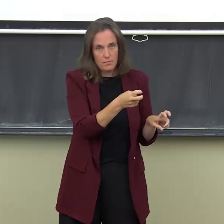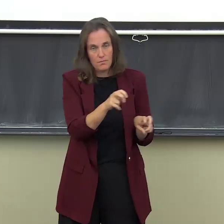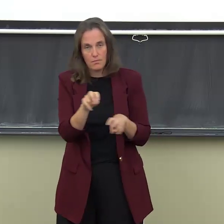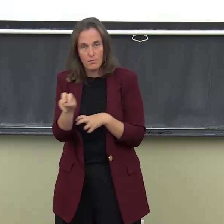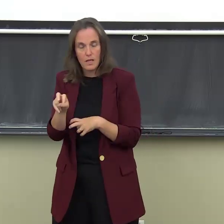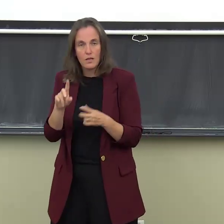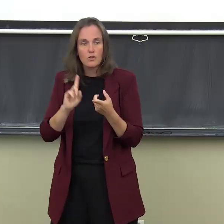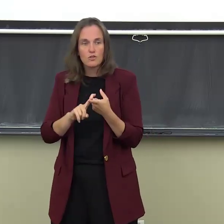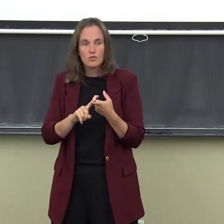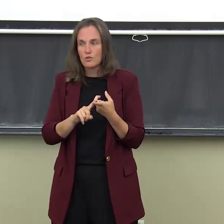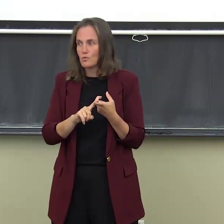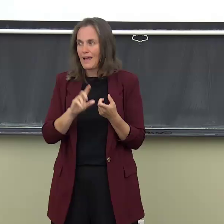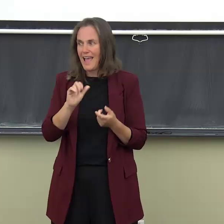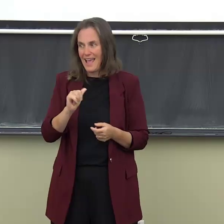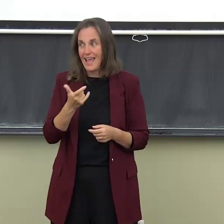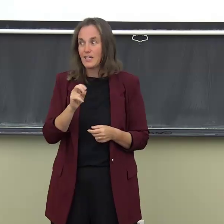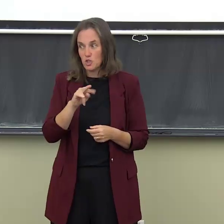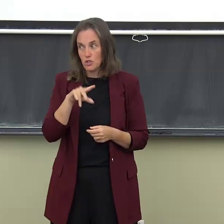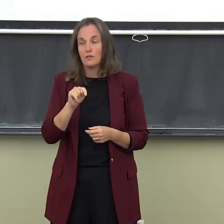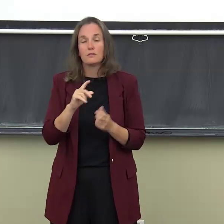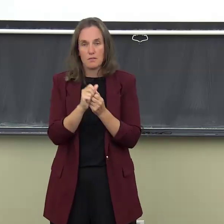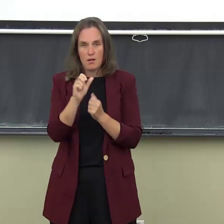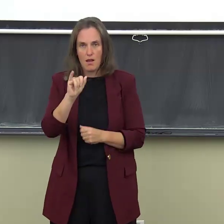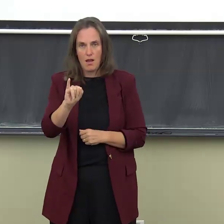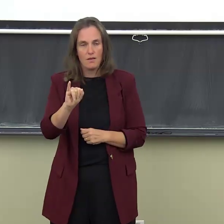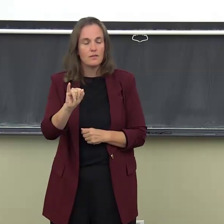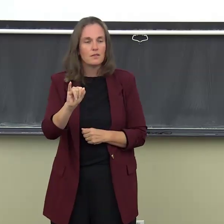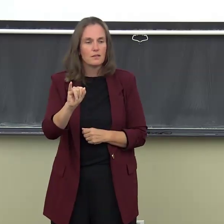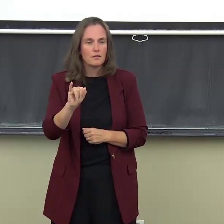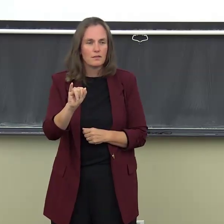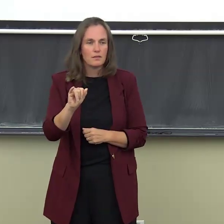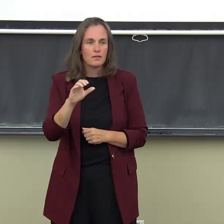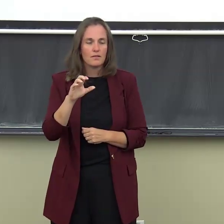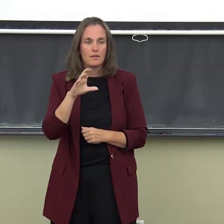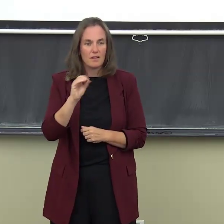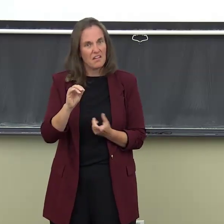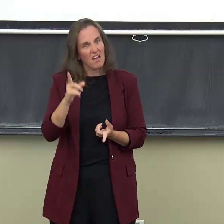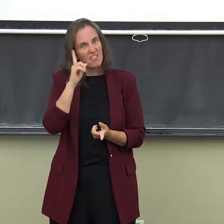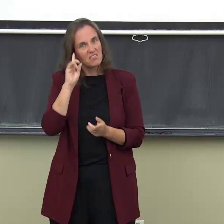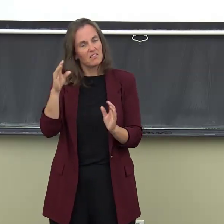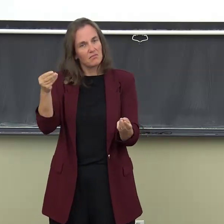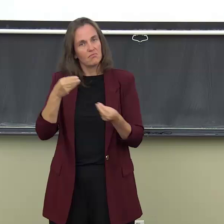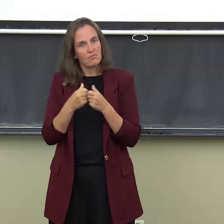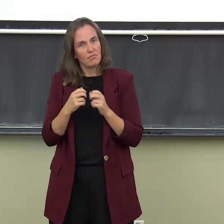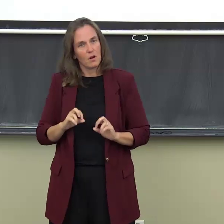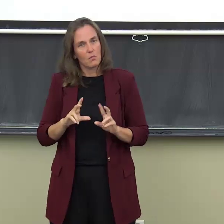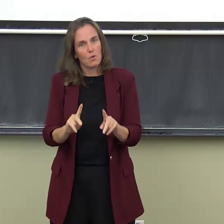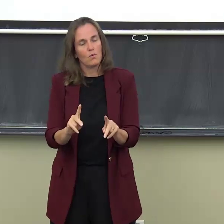to agent AI. And I think that does give us an